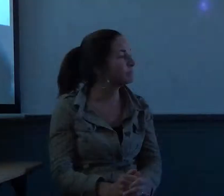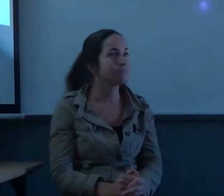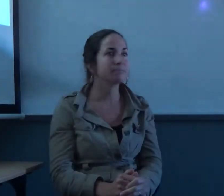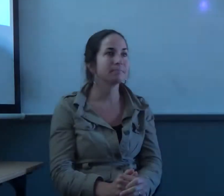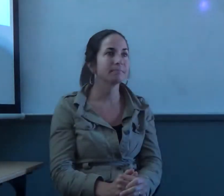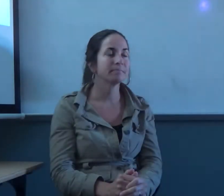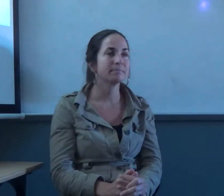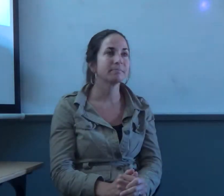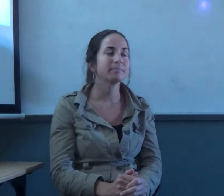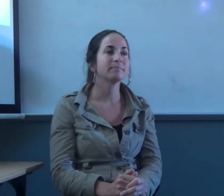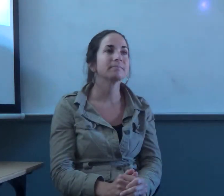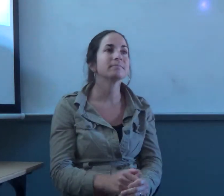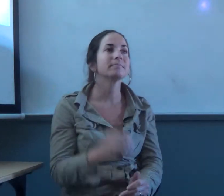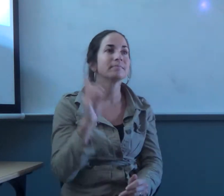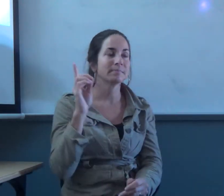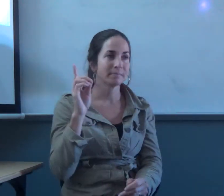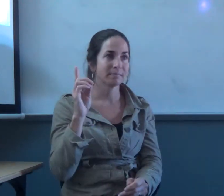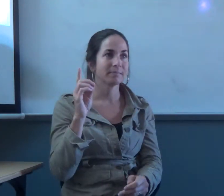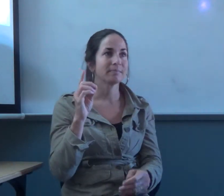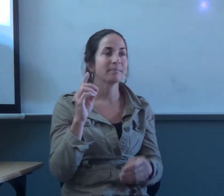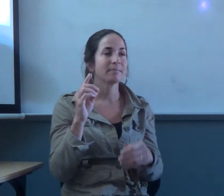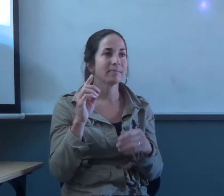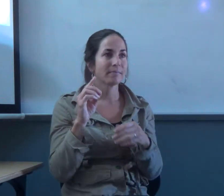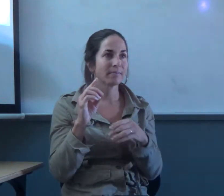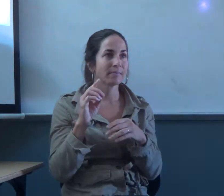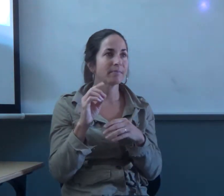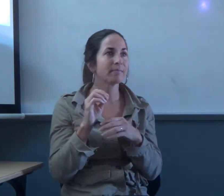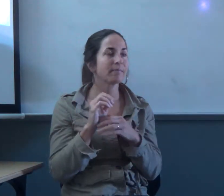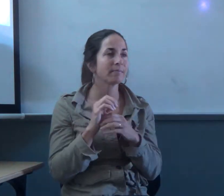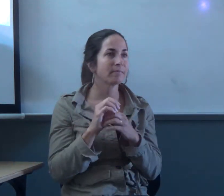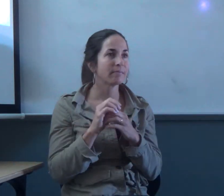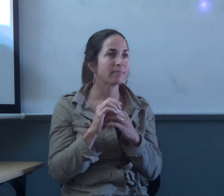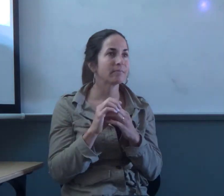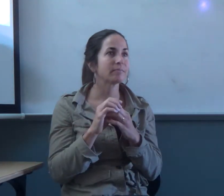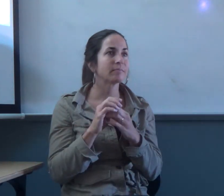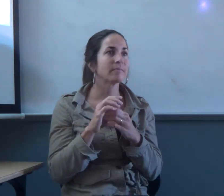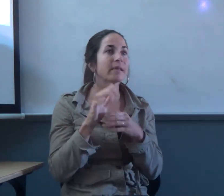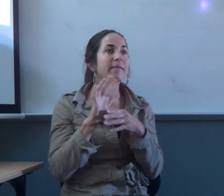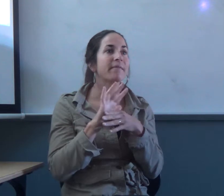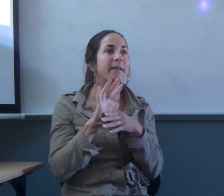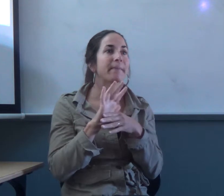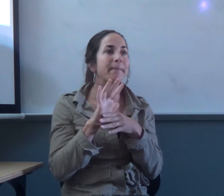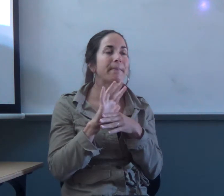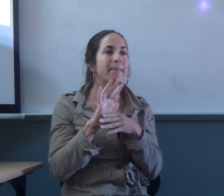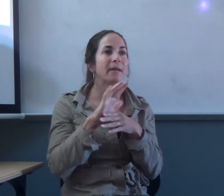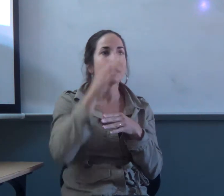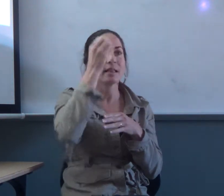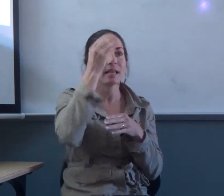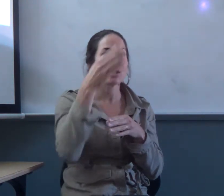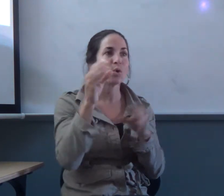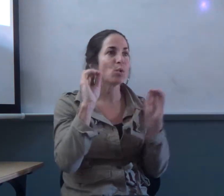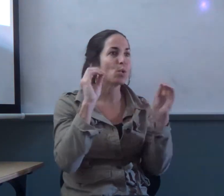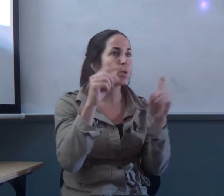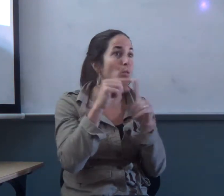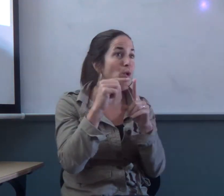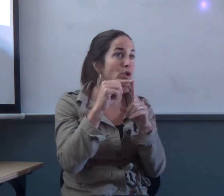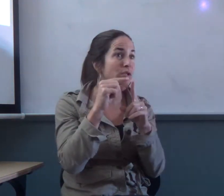The good news about the film, so please pass this along too. There's no words in the film. Just what's